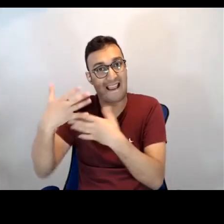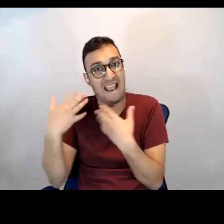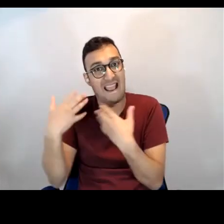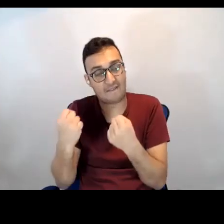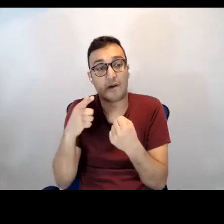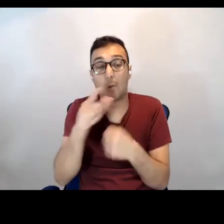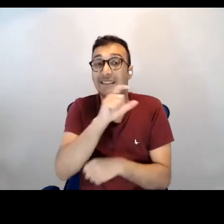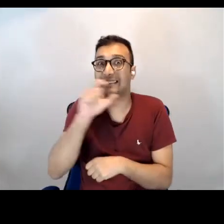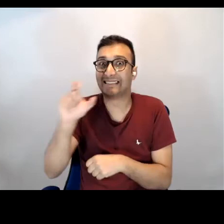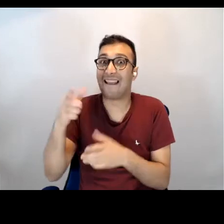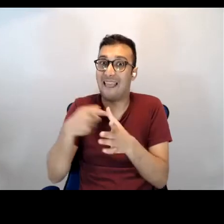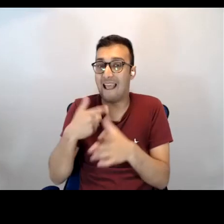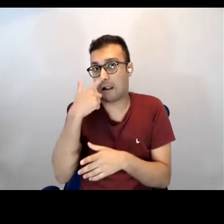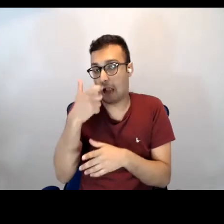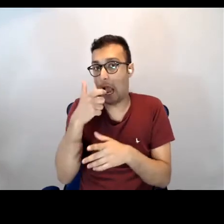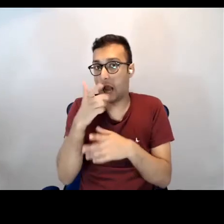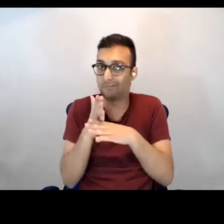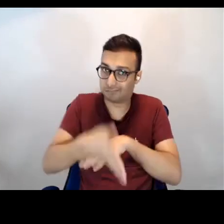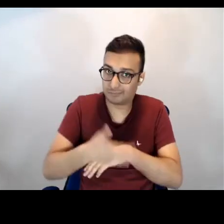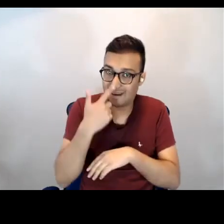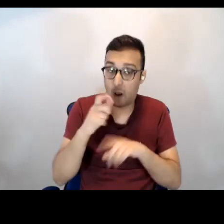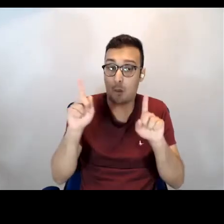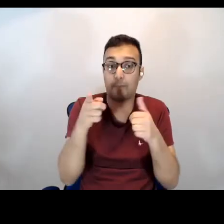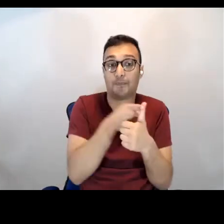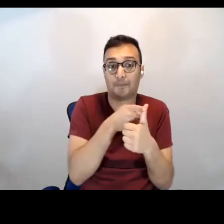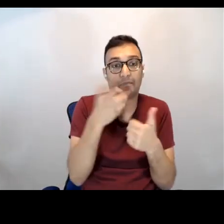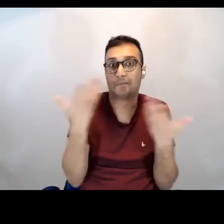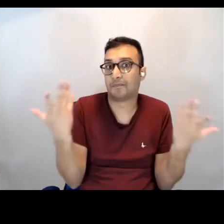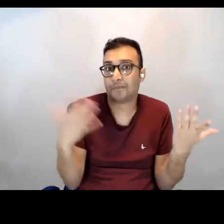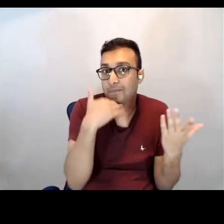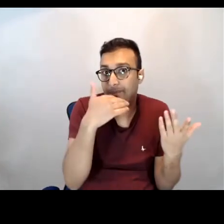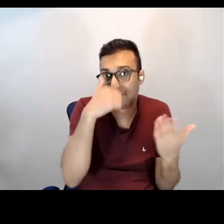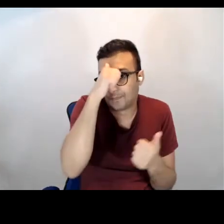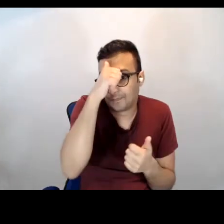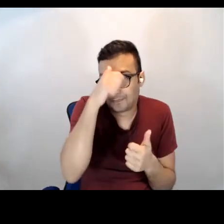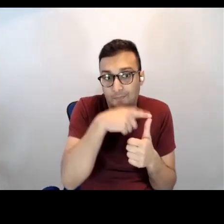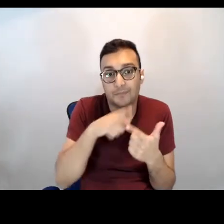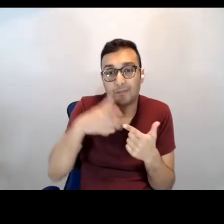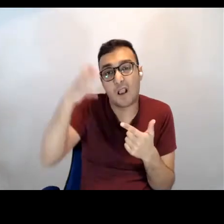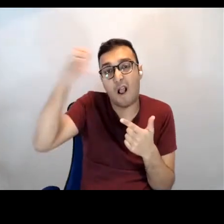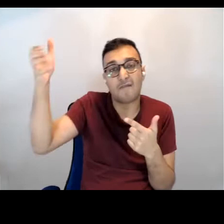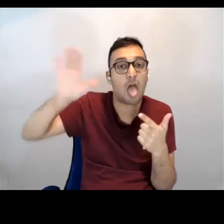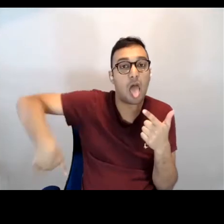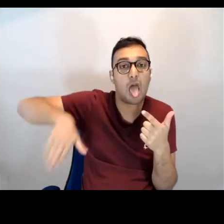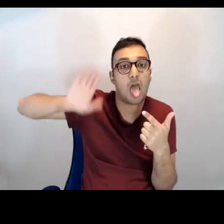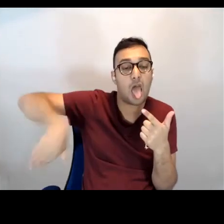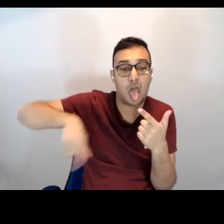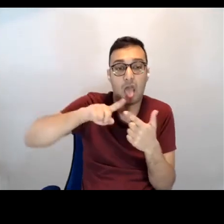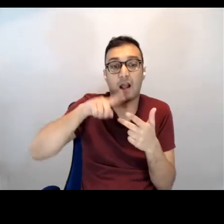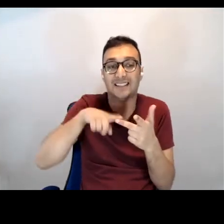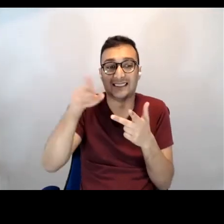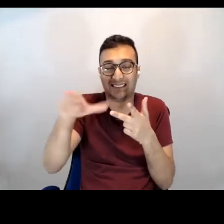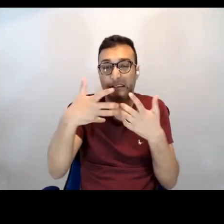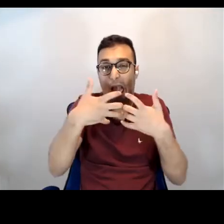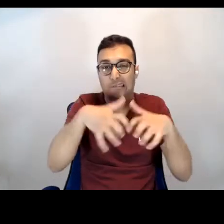those are low awareness, lack of prioritization by governments, and fragmentation. And that fragmentation is